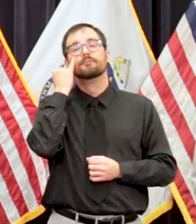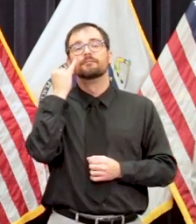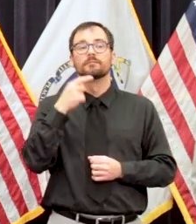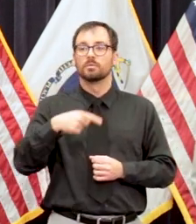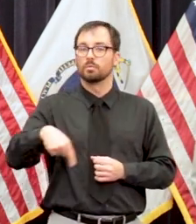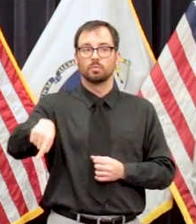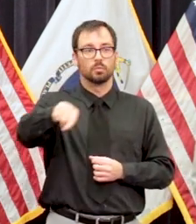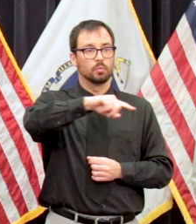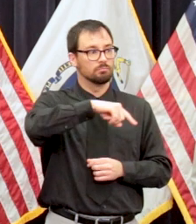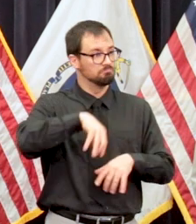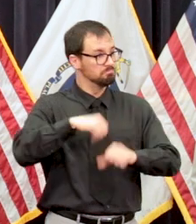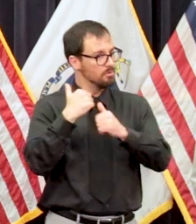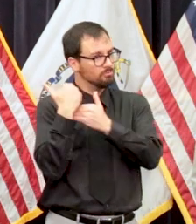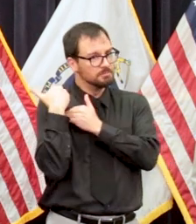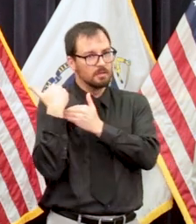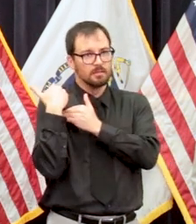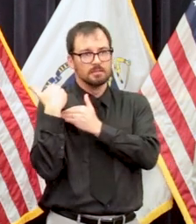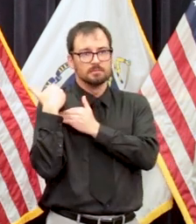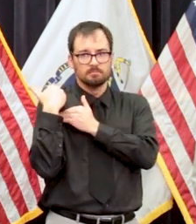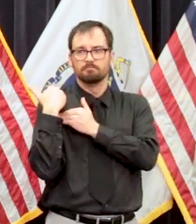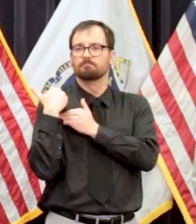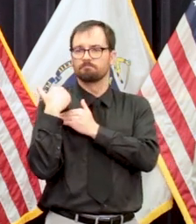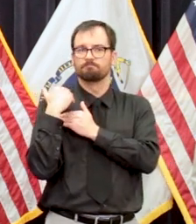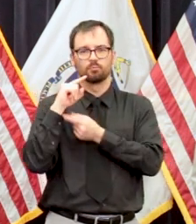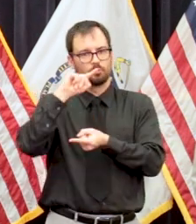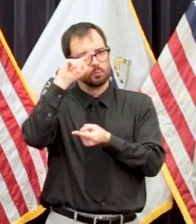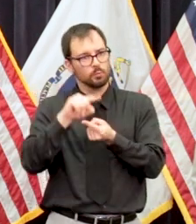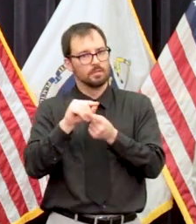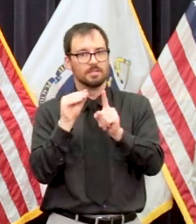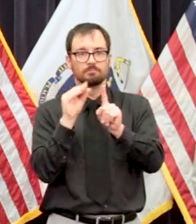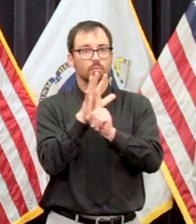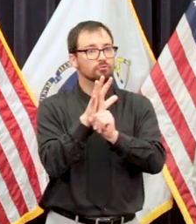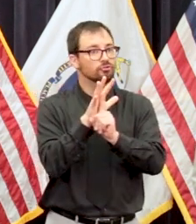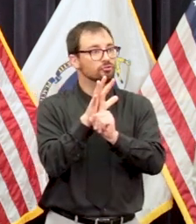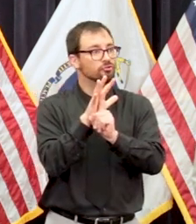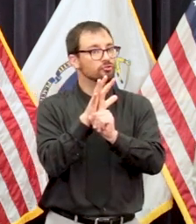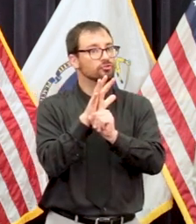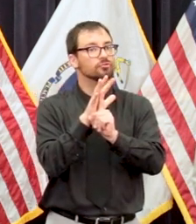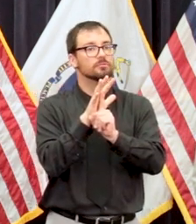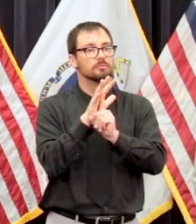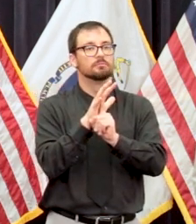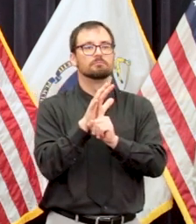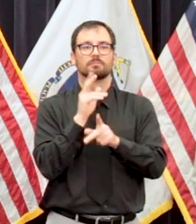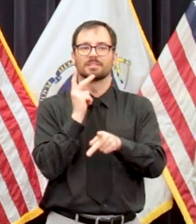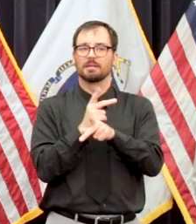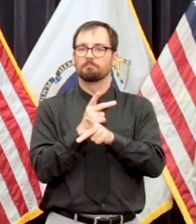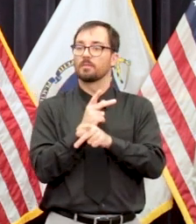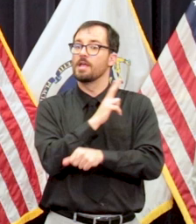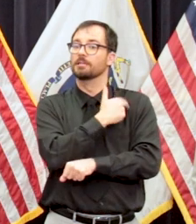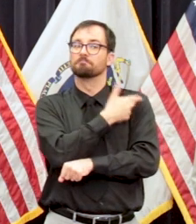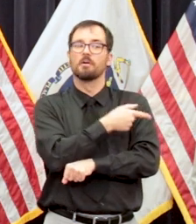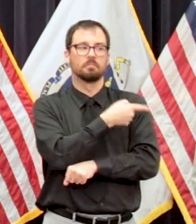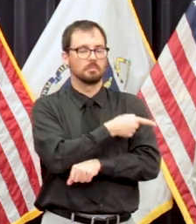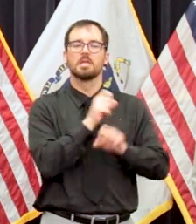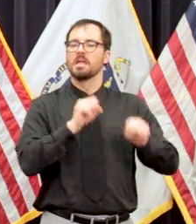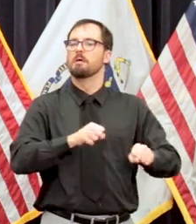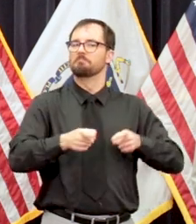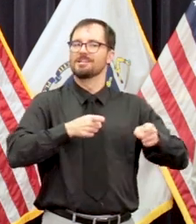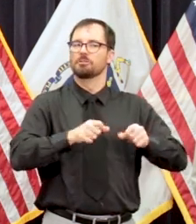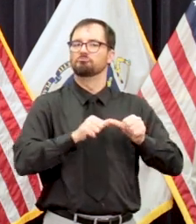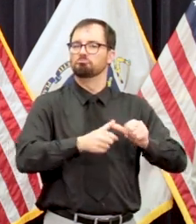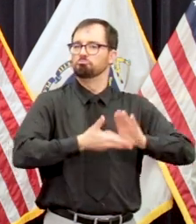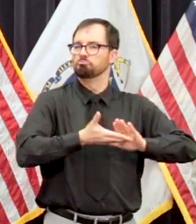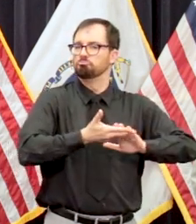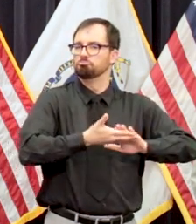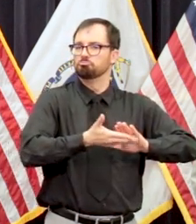people who become infected and require medical attention doesn't spike all at once, which perhaps would overwhelm our systems. We